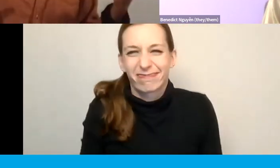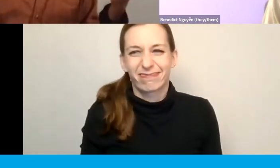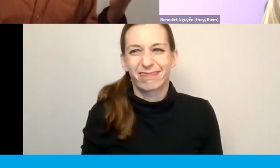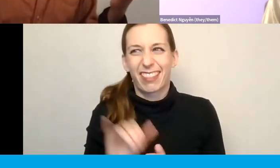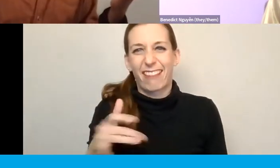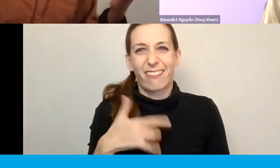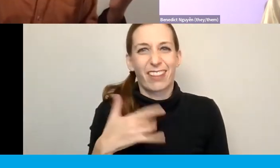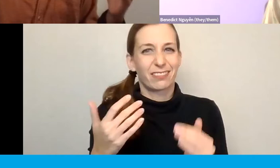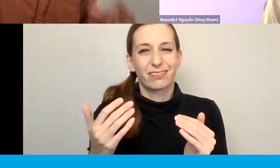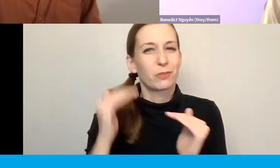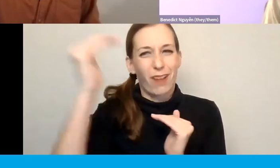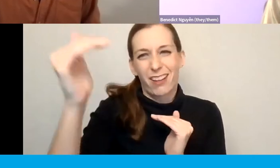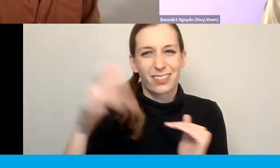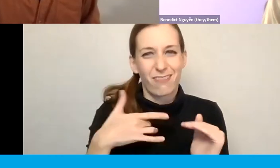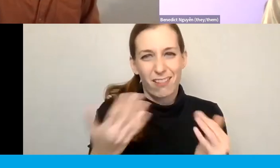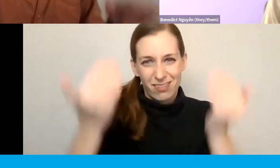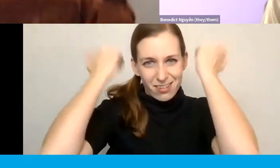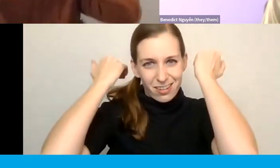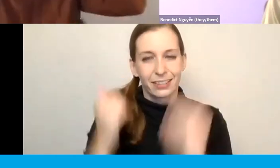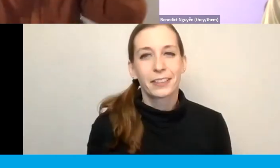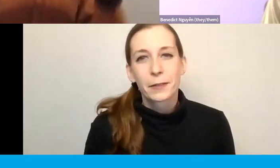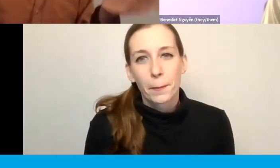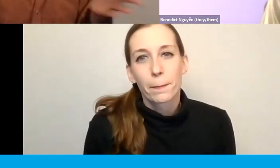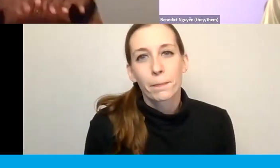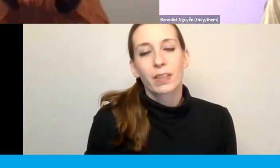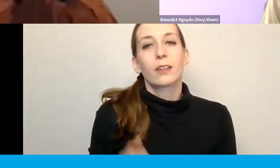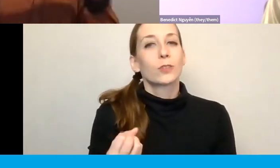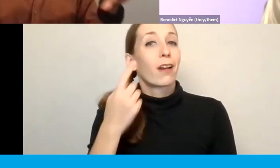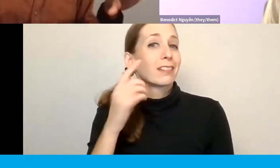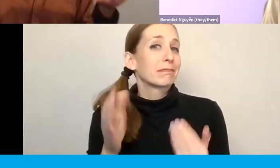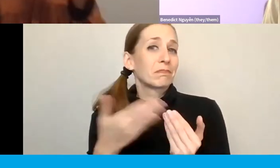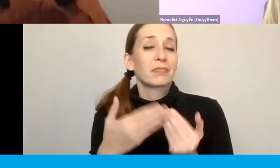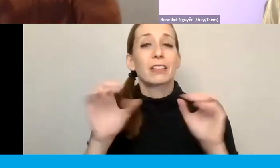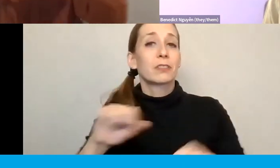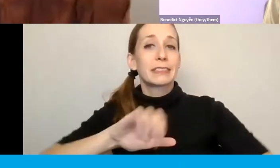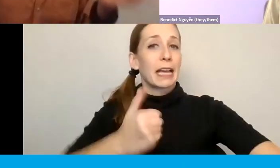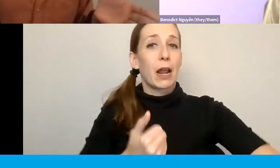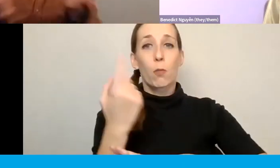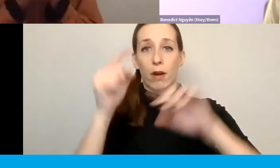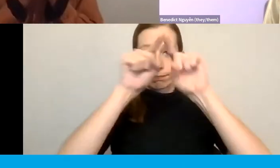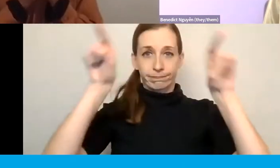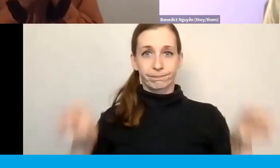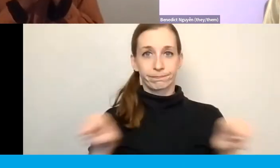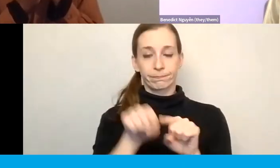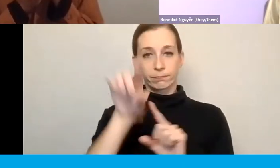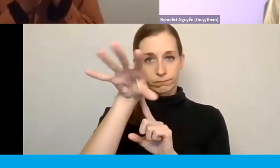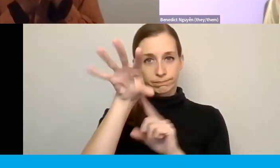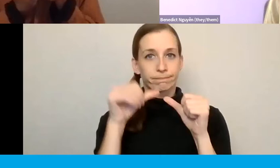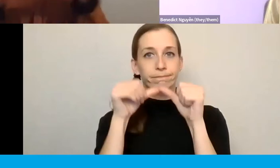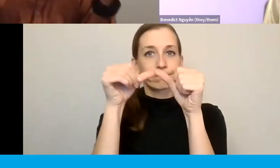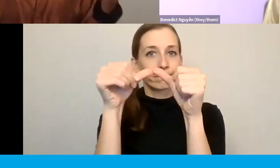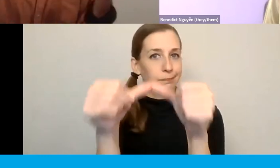like too much or something. Like it felt easier for me to maybe set up one frame to really pay attention to what that frame was and